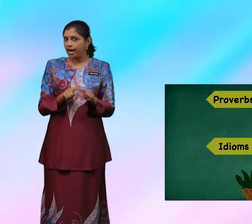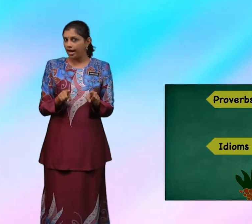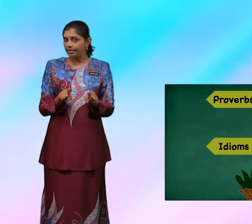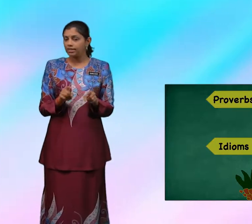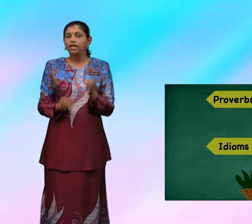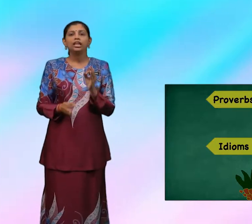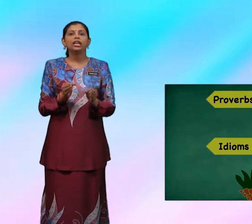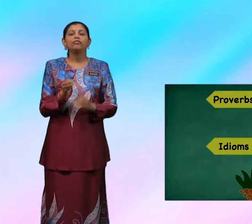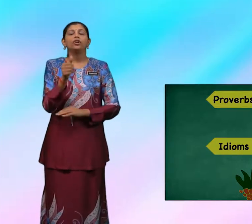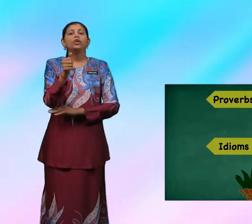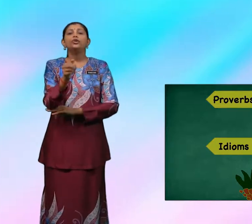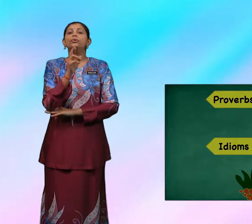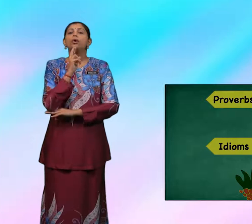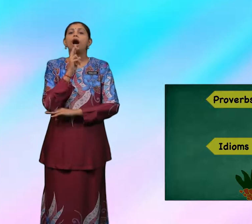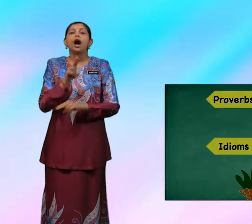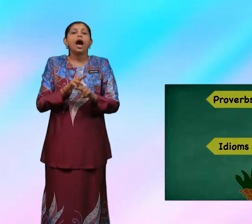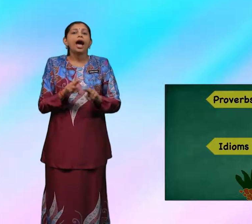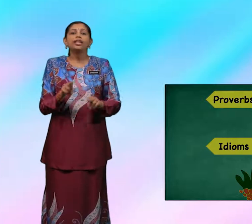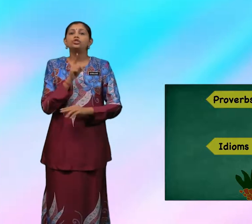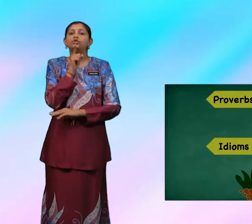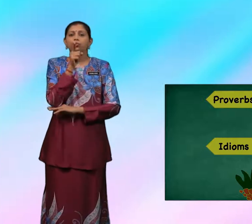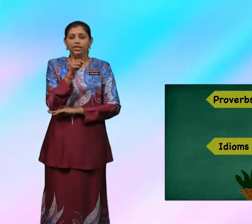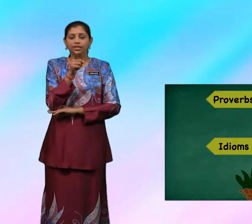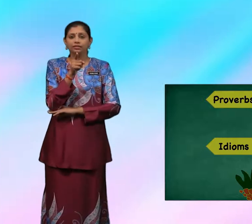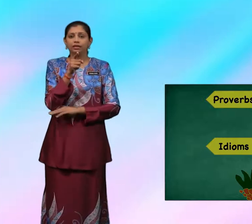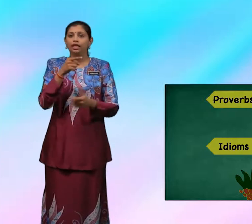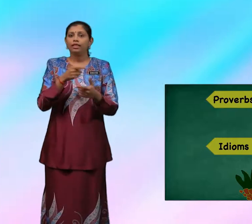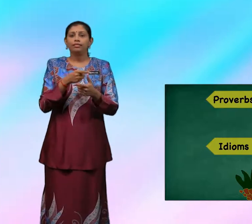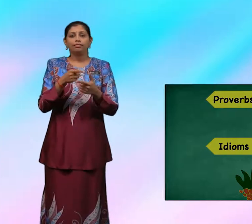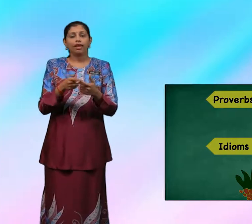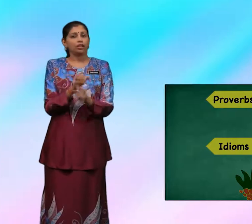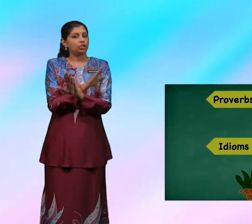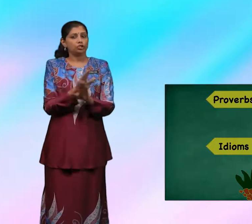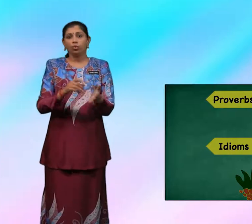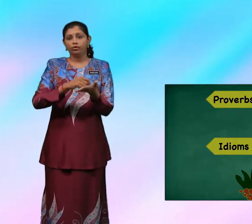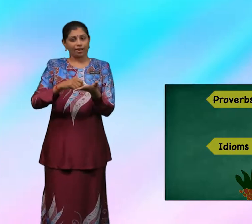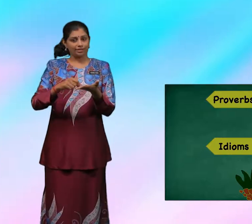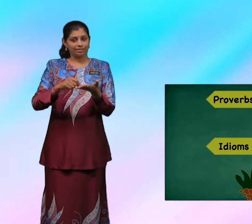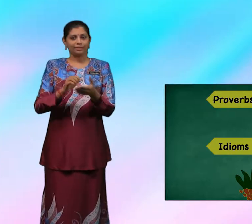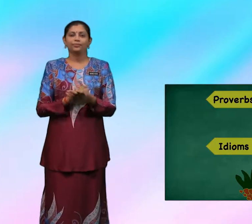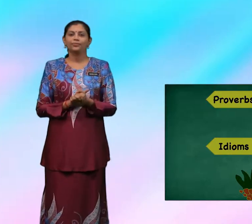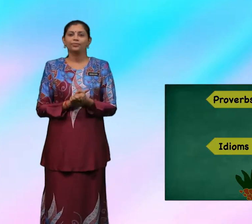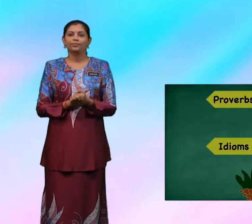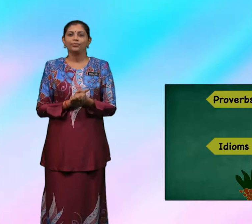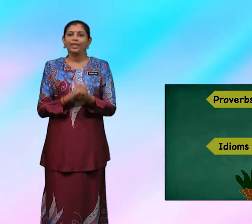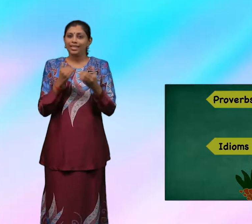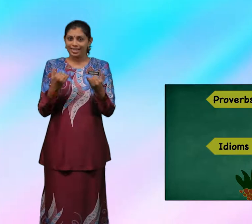But if you are unsure, then don't write.